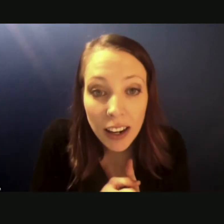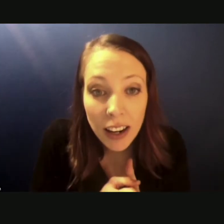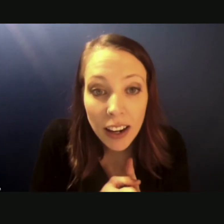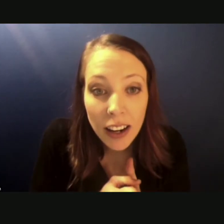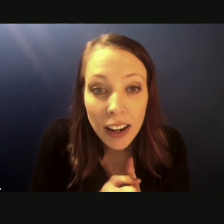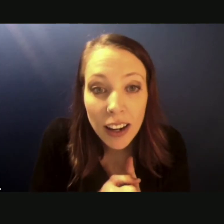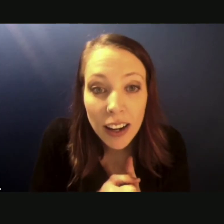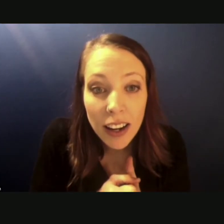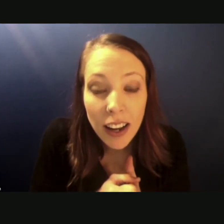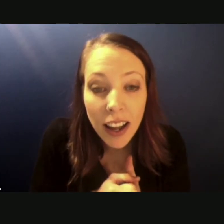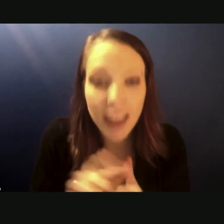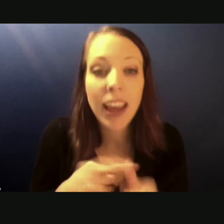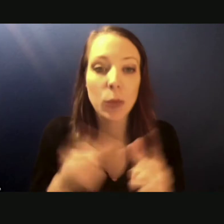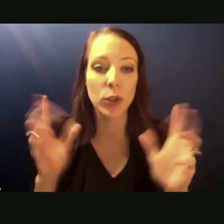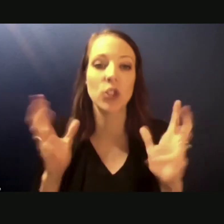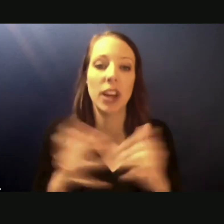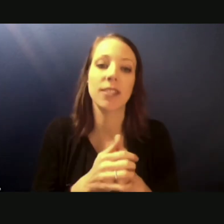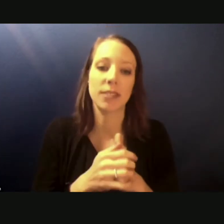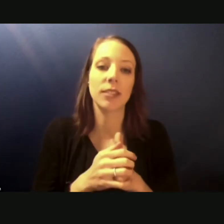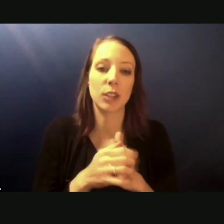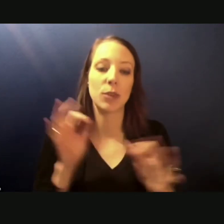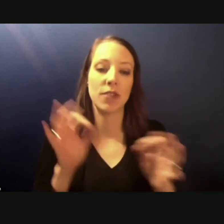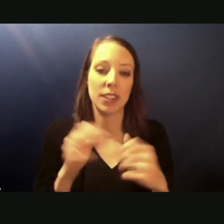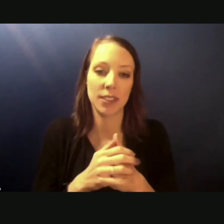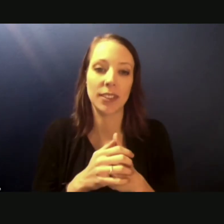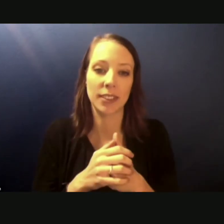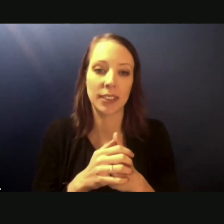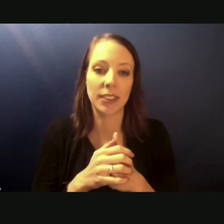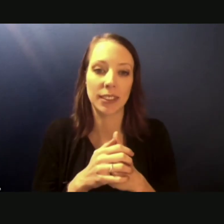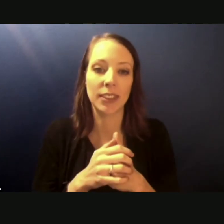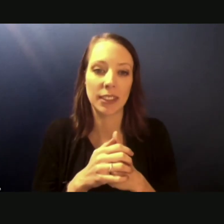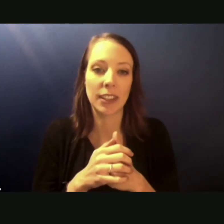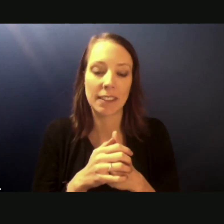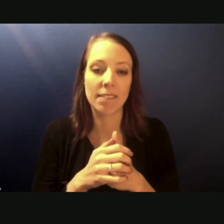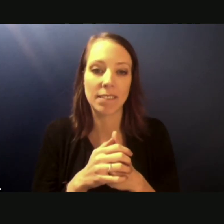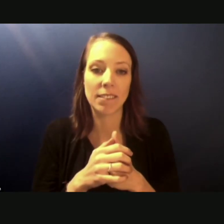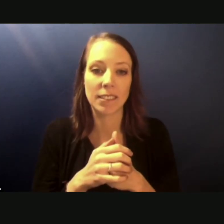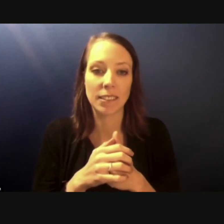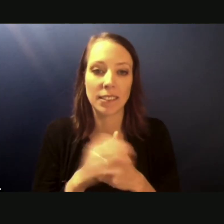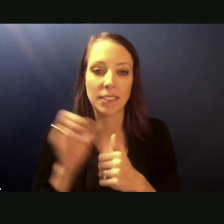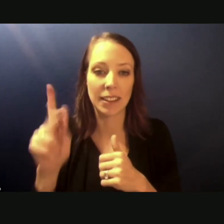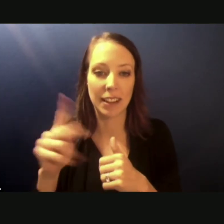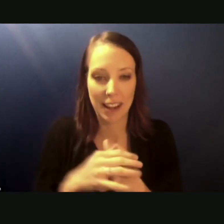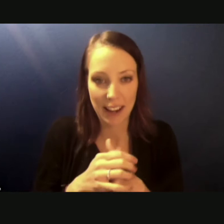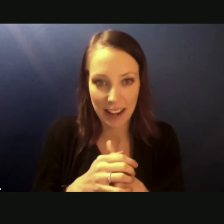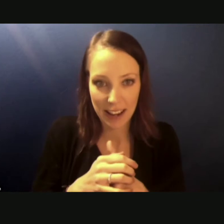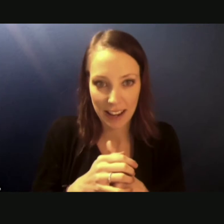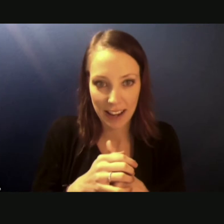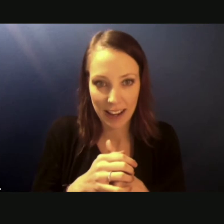and put everything together, Let me and then we'll come back and kind of carry on with our side dishes. Okay.